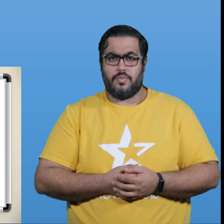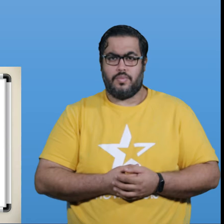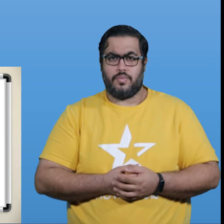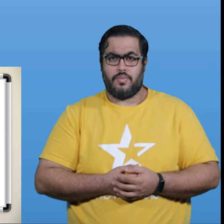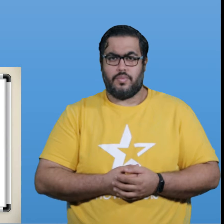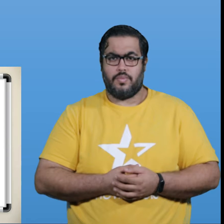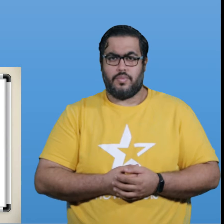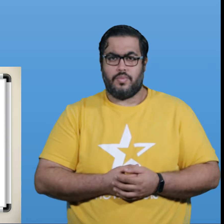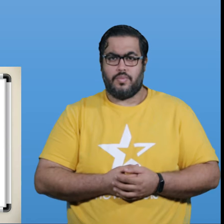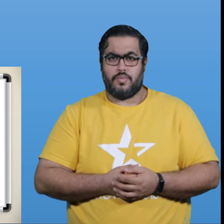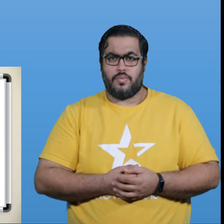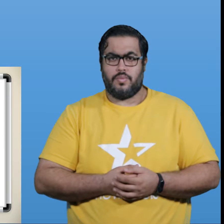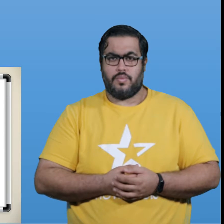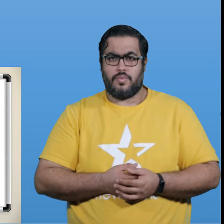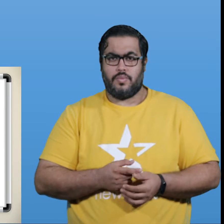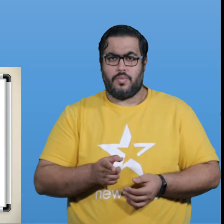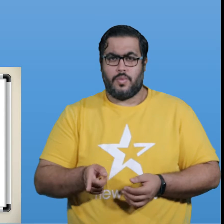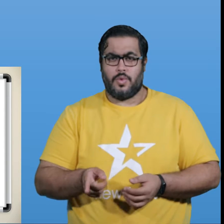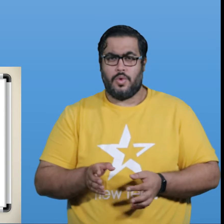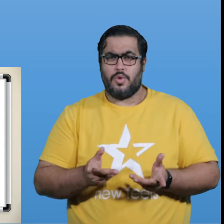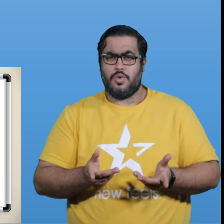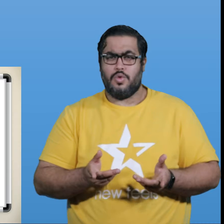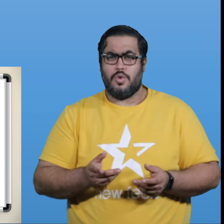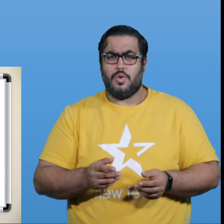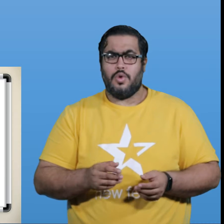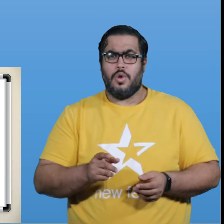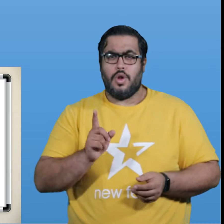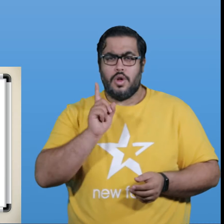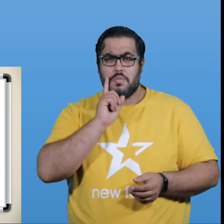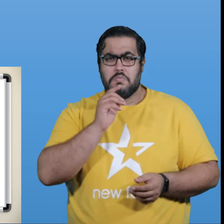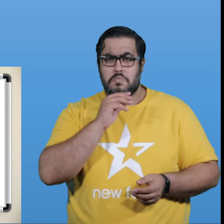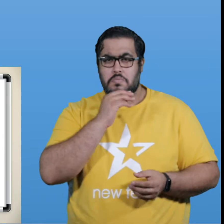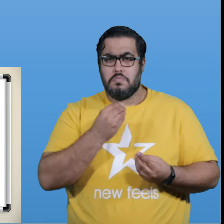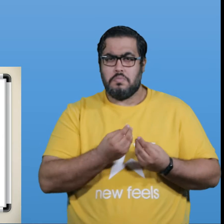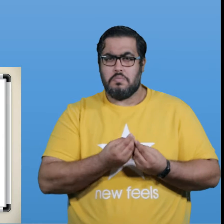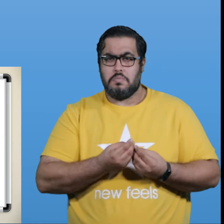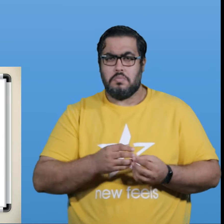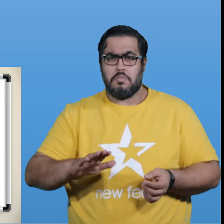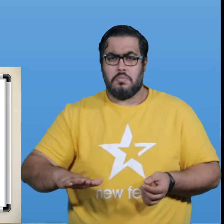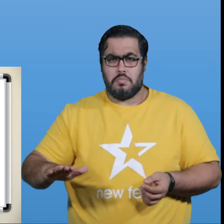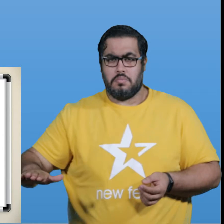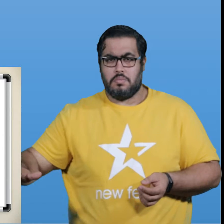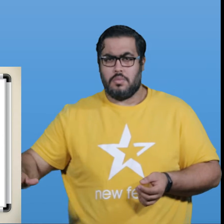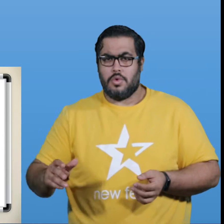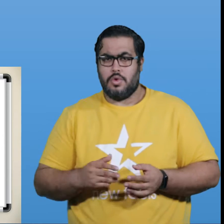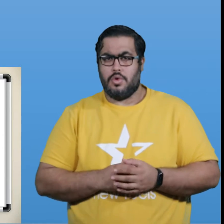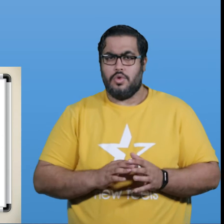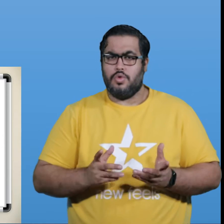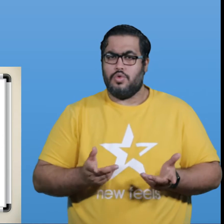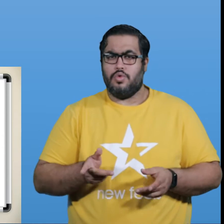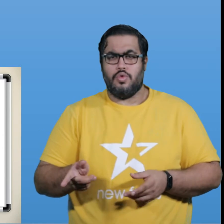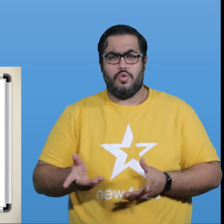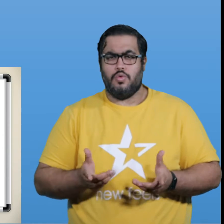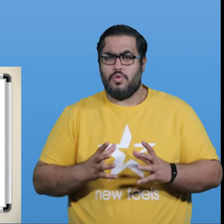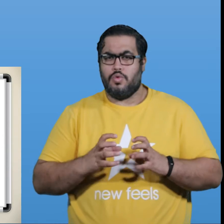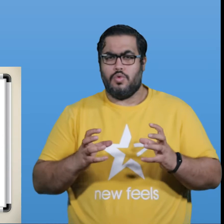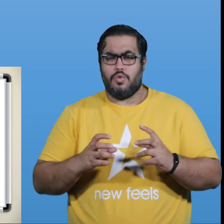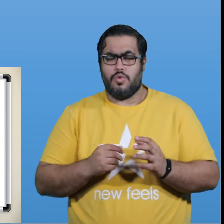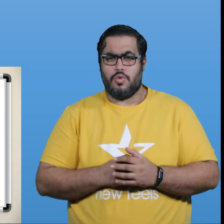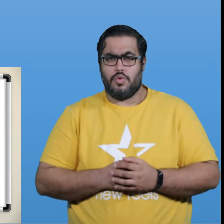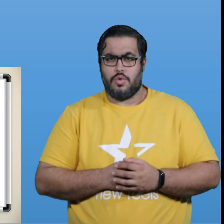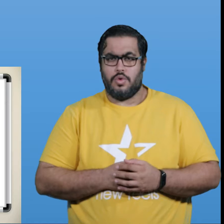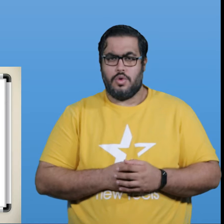a photo of family members, parents and kids. So parents are taking care of the kids,